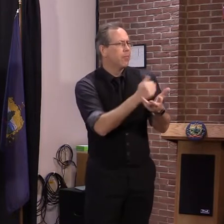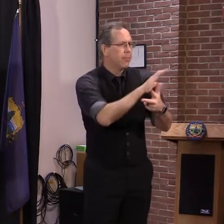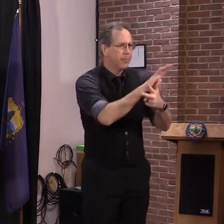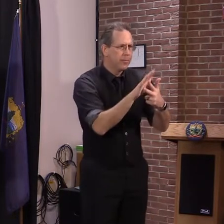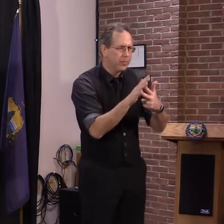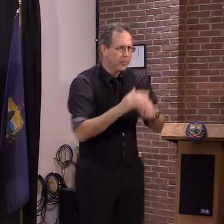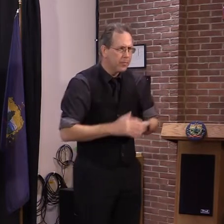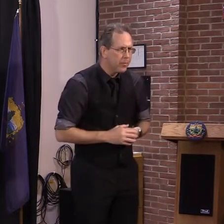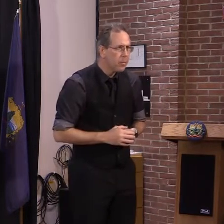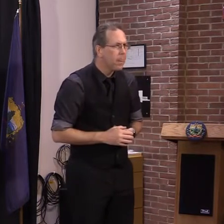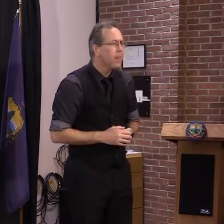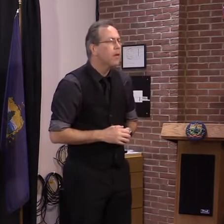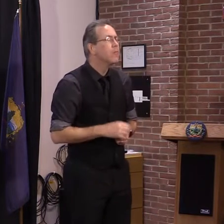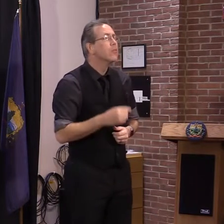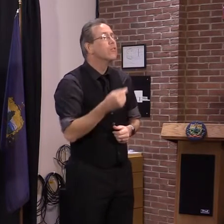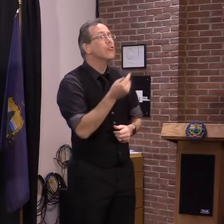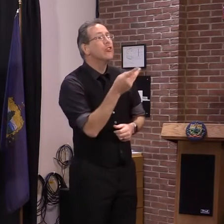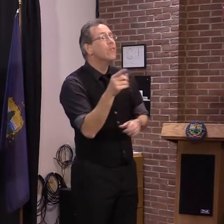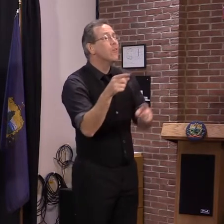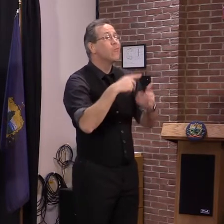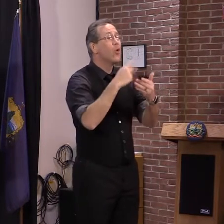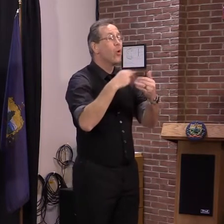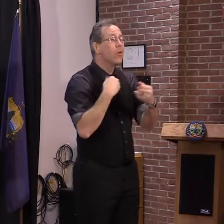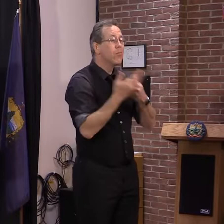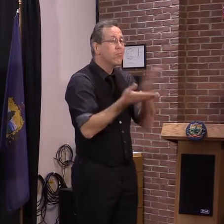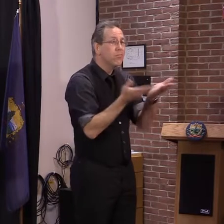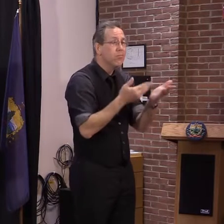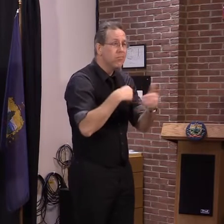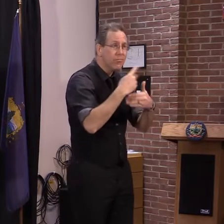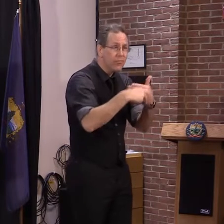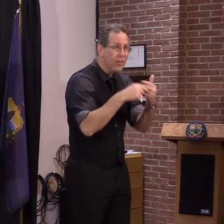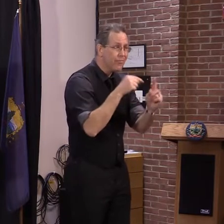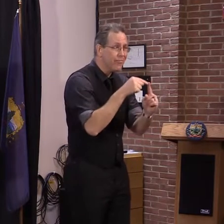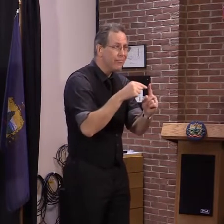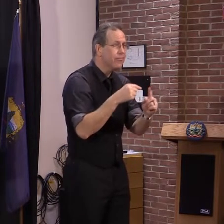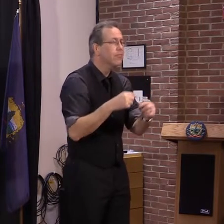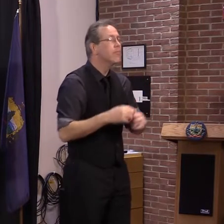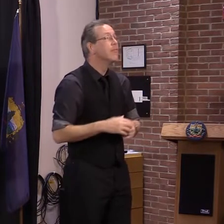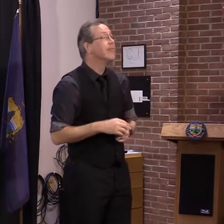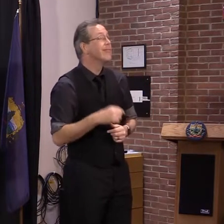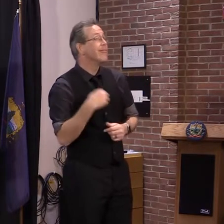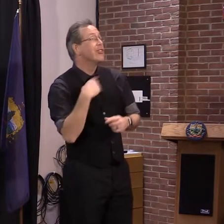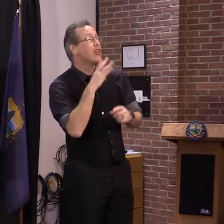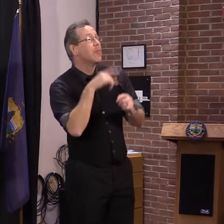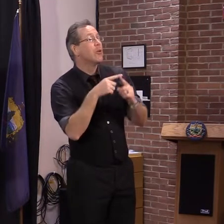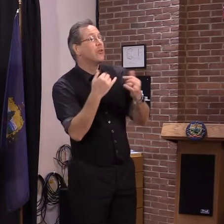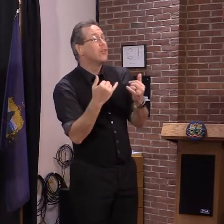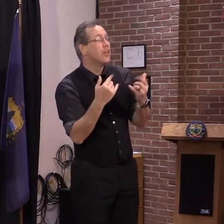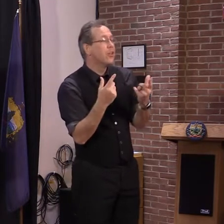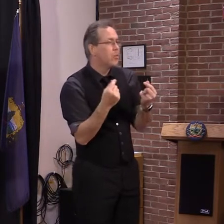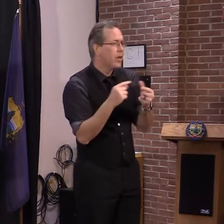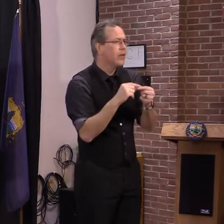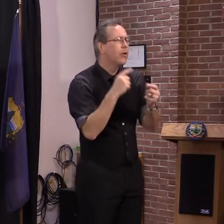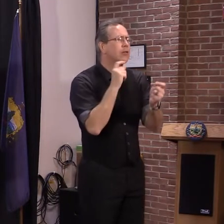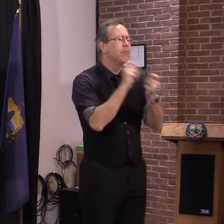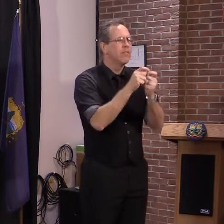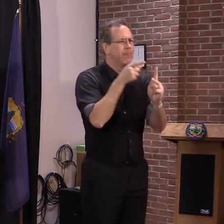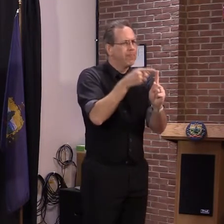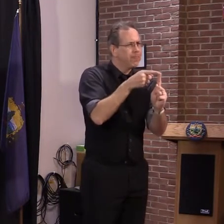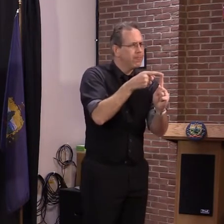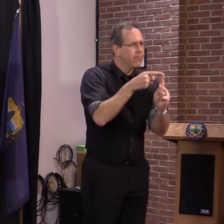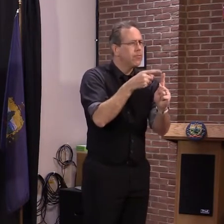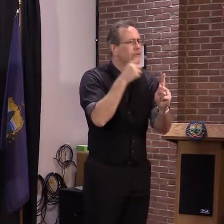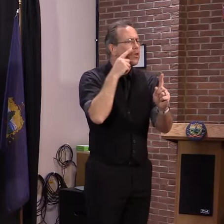initiatives to support healthcare and childcare. These ones that we're going to talk about today are specifically related to the tax